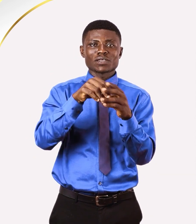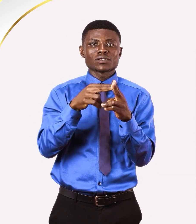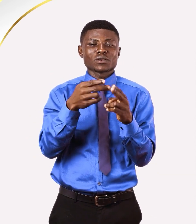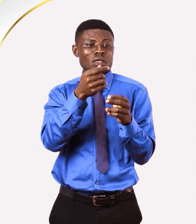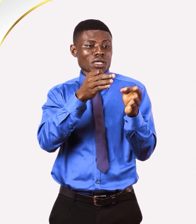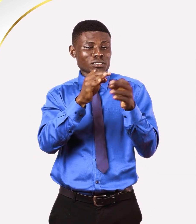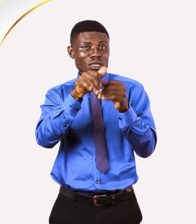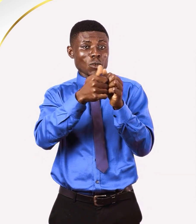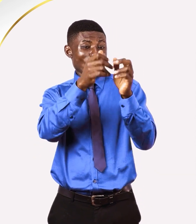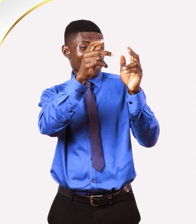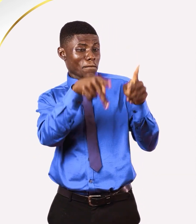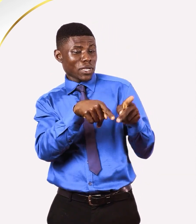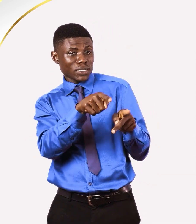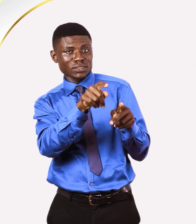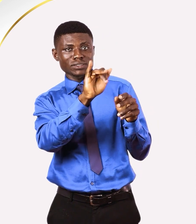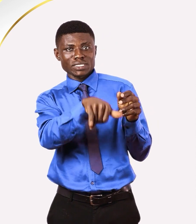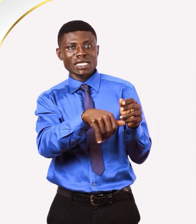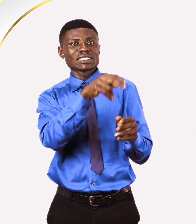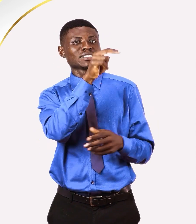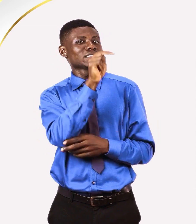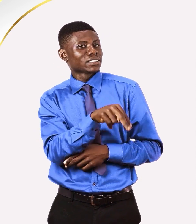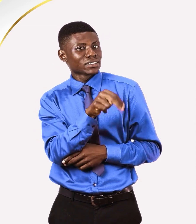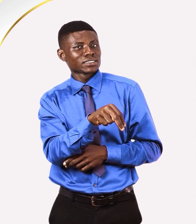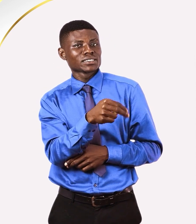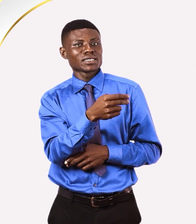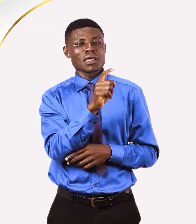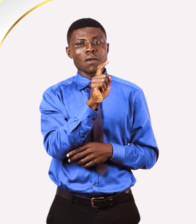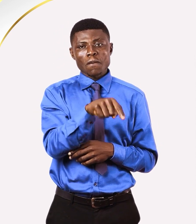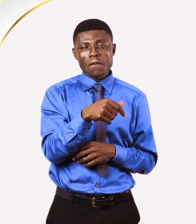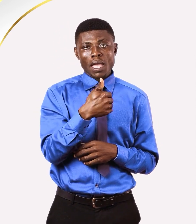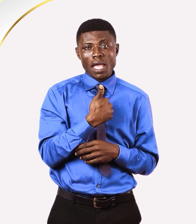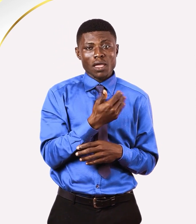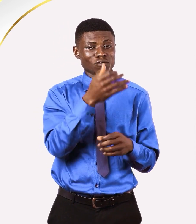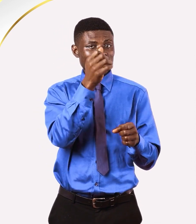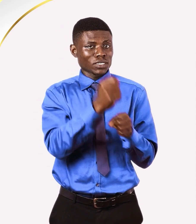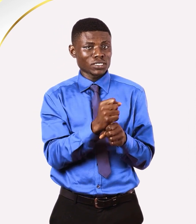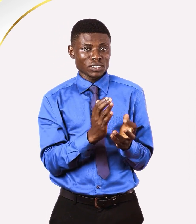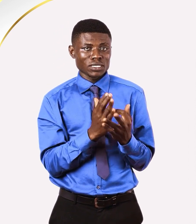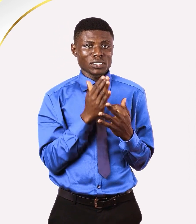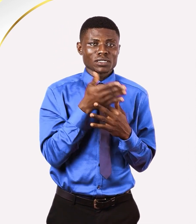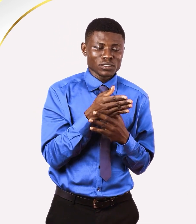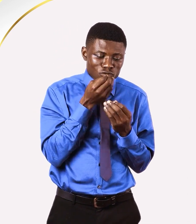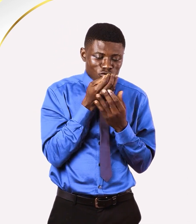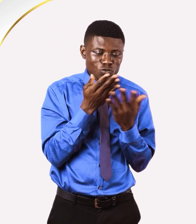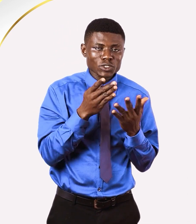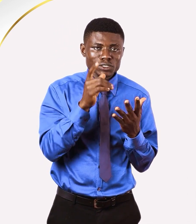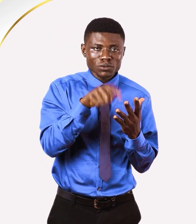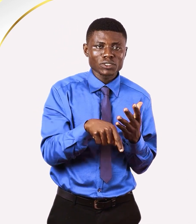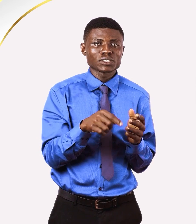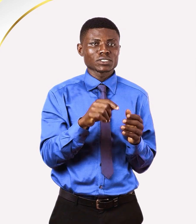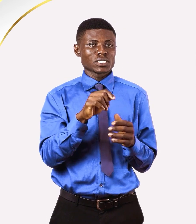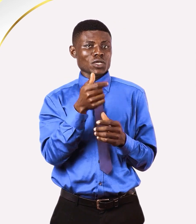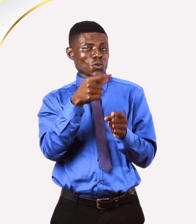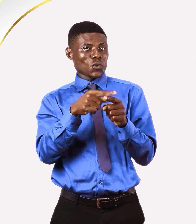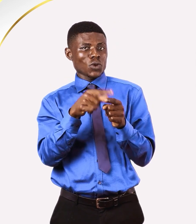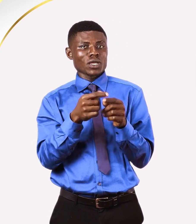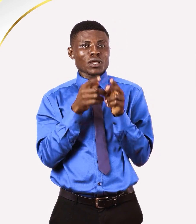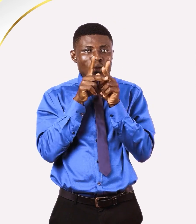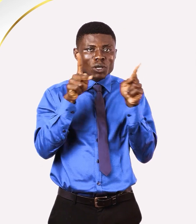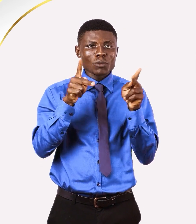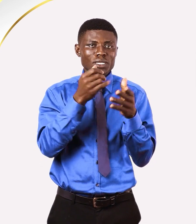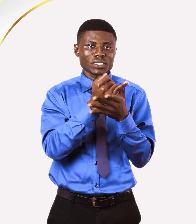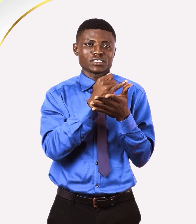throughout this document to refer to a person who requires and or has acquired access to